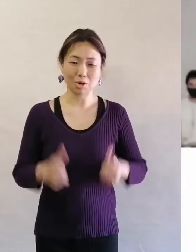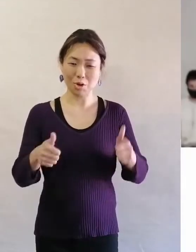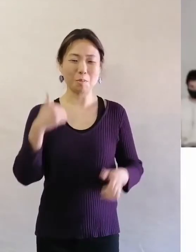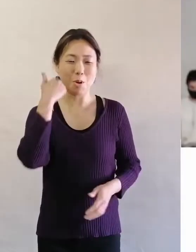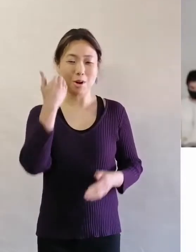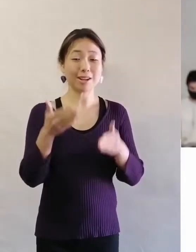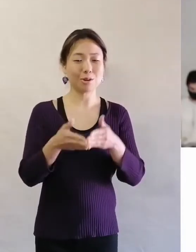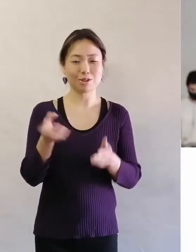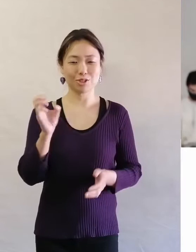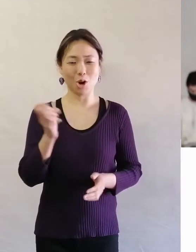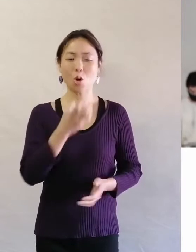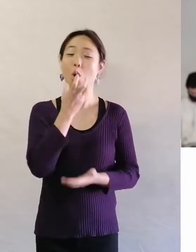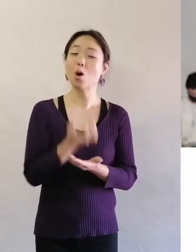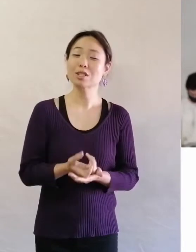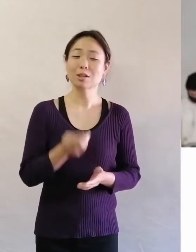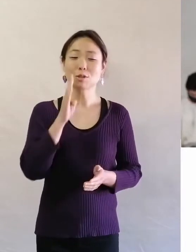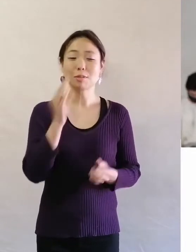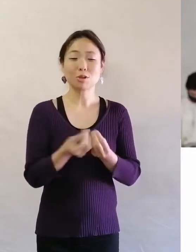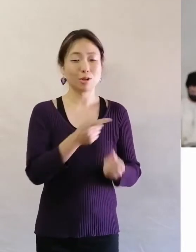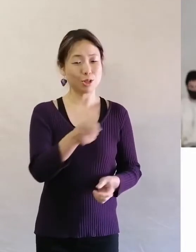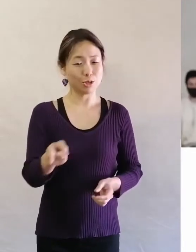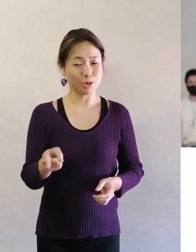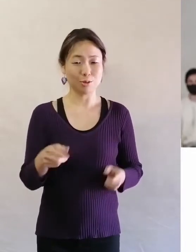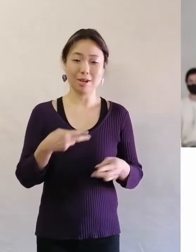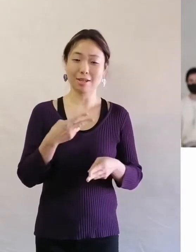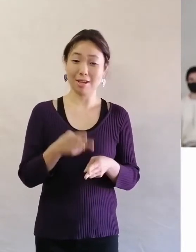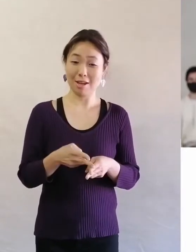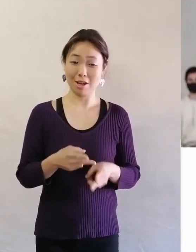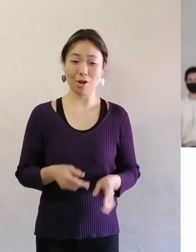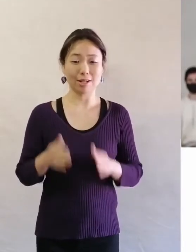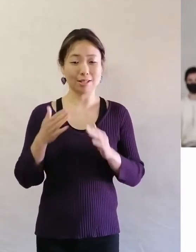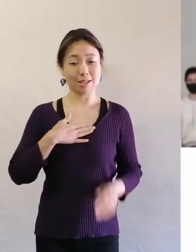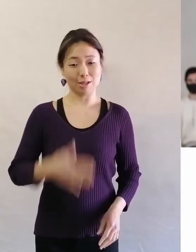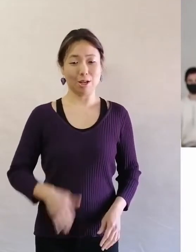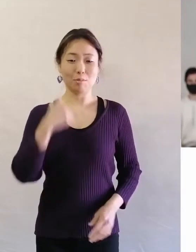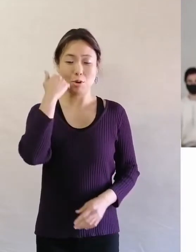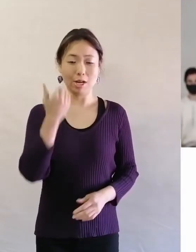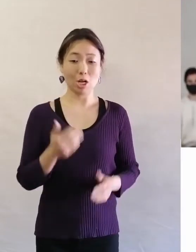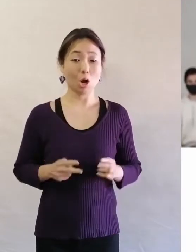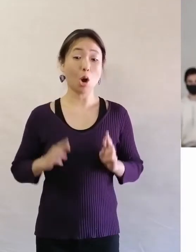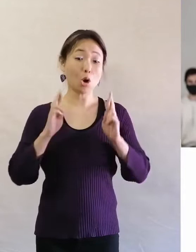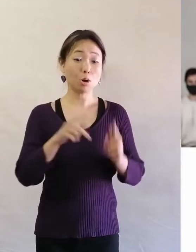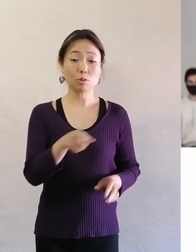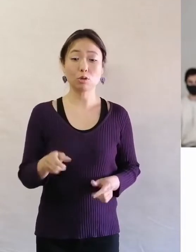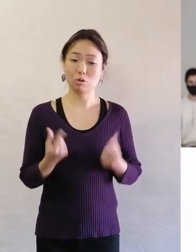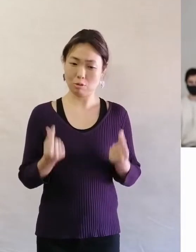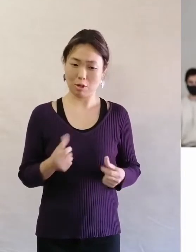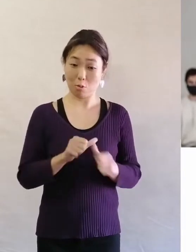Good morning, Cornerstone. It's awesome to be with you again on a Sunday morning. I hope you are doing well and that you are having a great